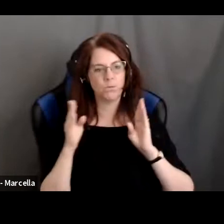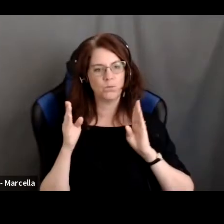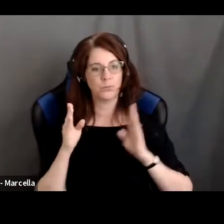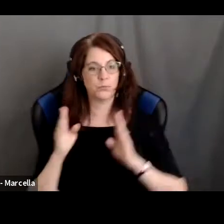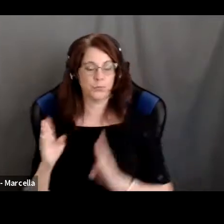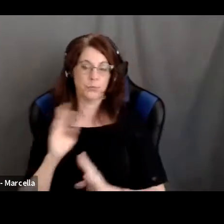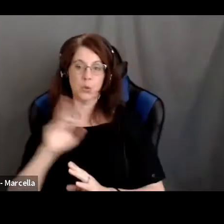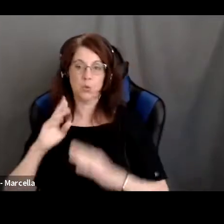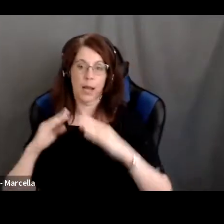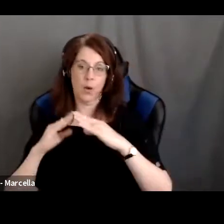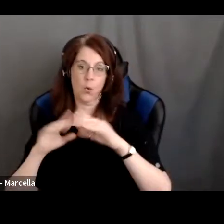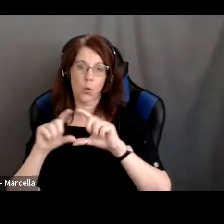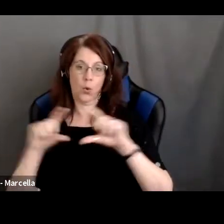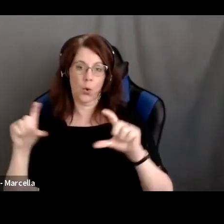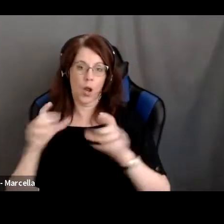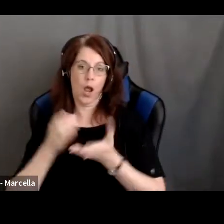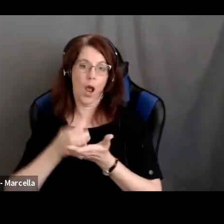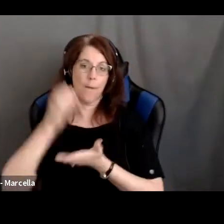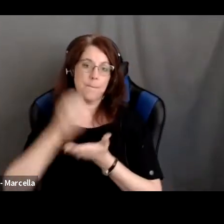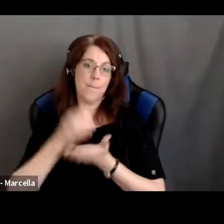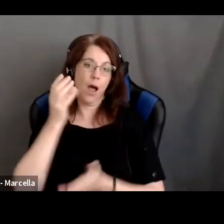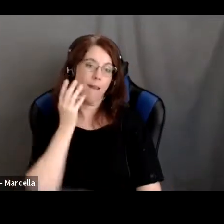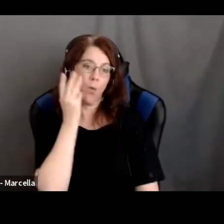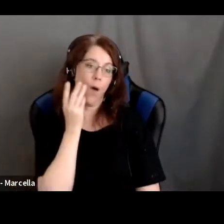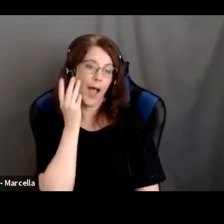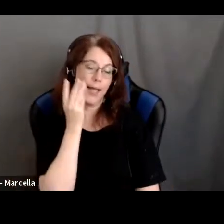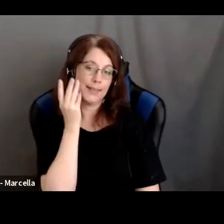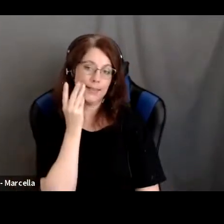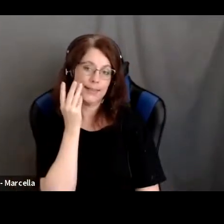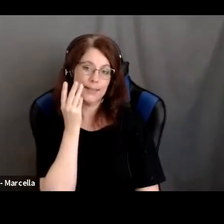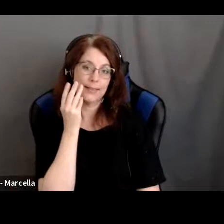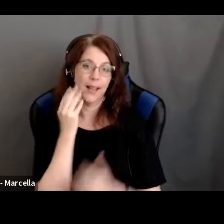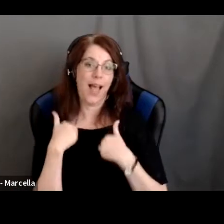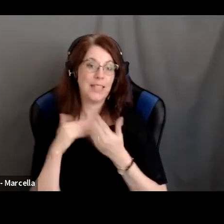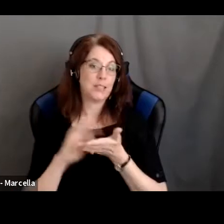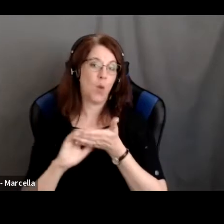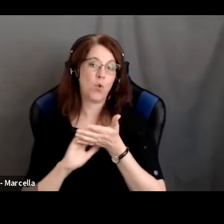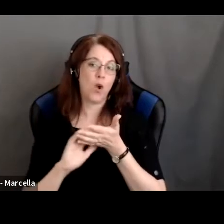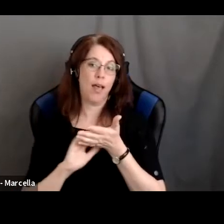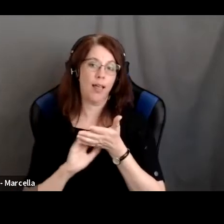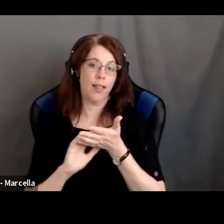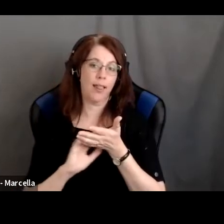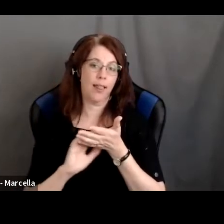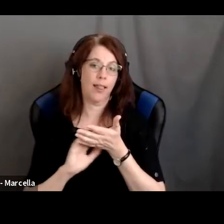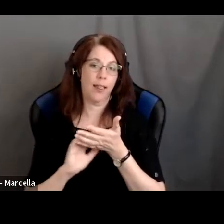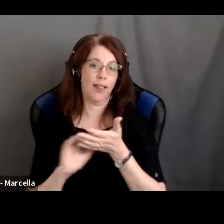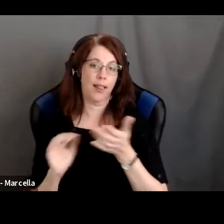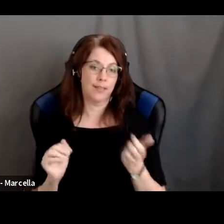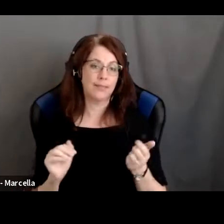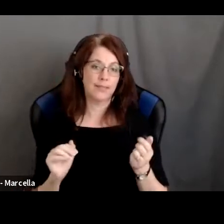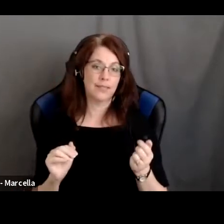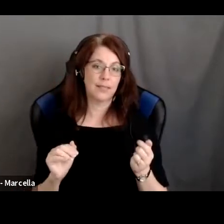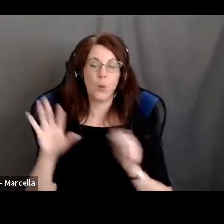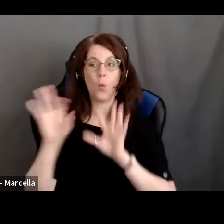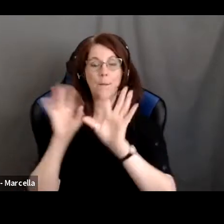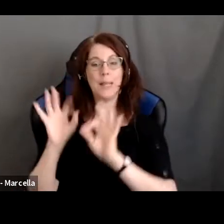upper right-hand corner, it's just a bottle of wine that has Braille on it. So choosing